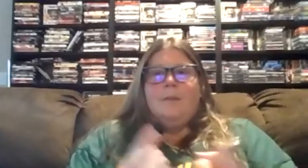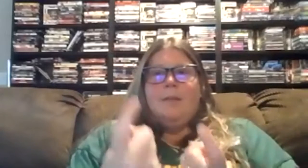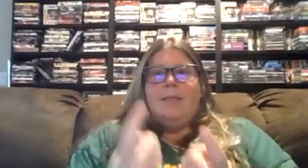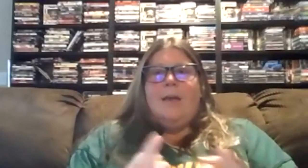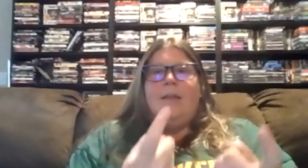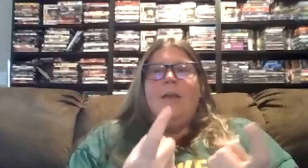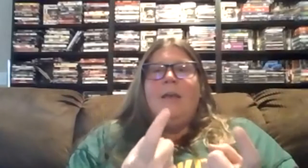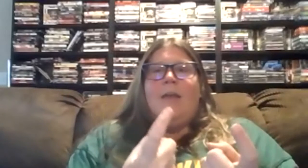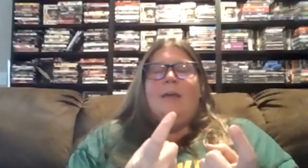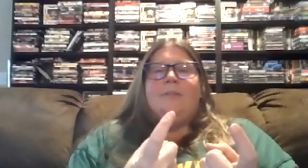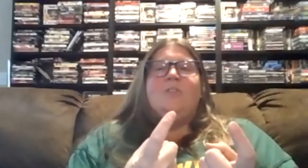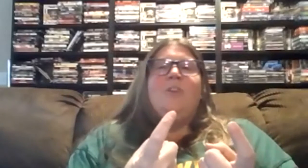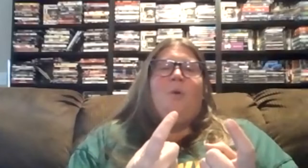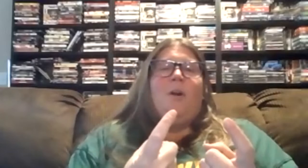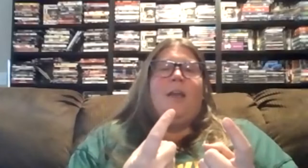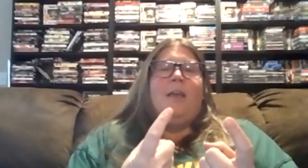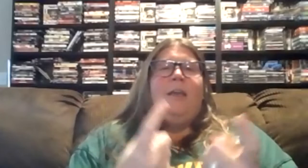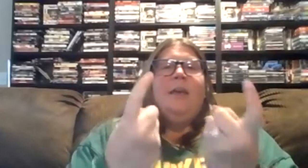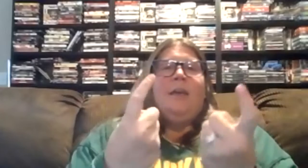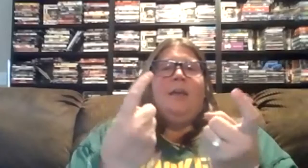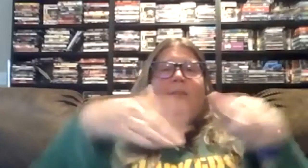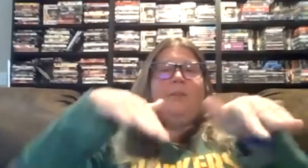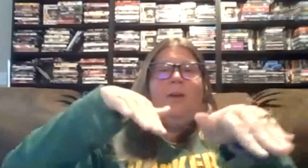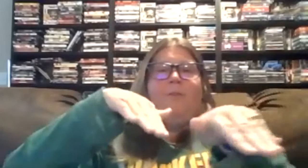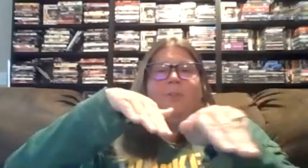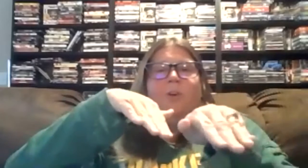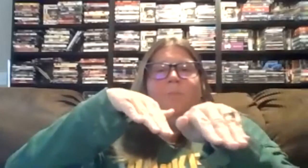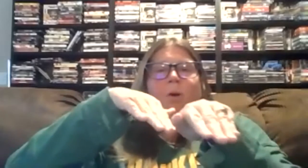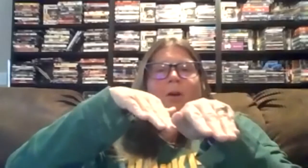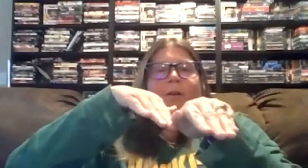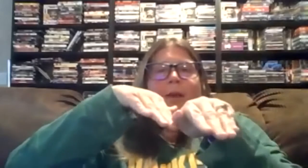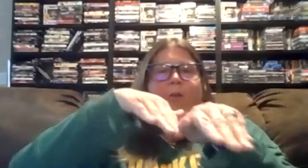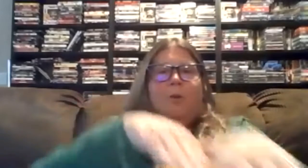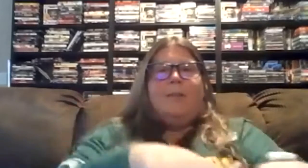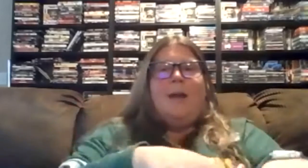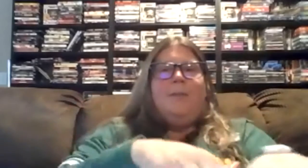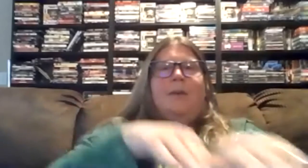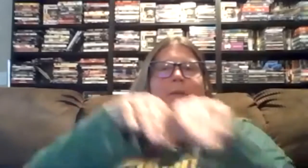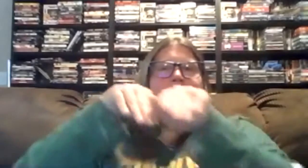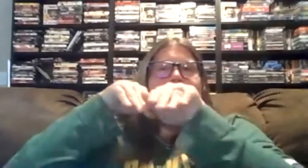Like that. And then snowboarding is you have your snowboard and you're going down the hill.